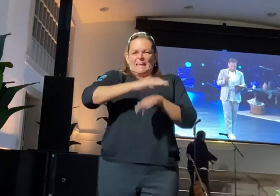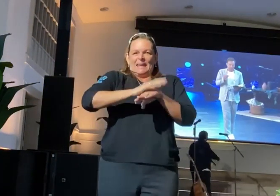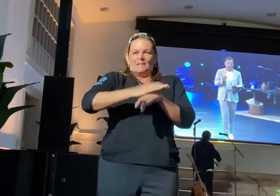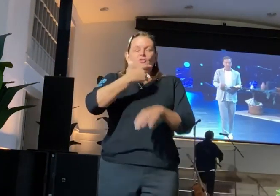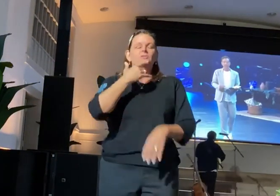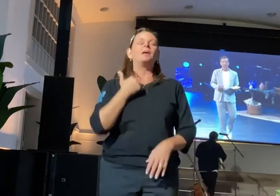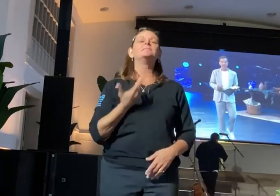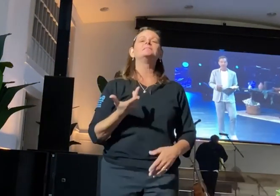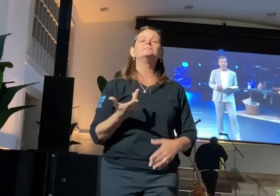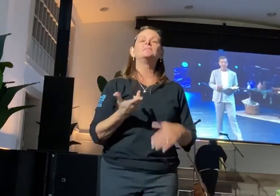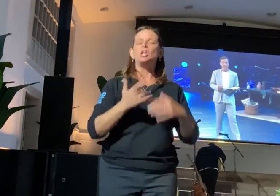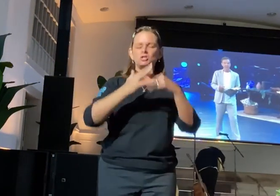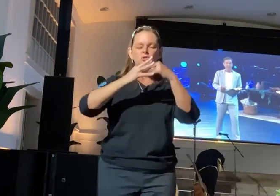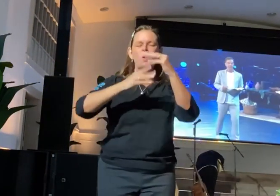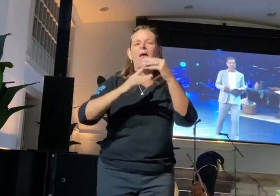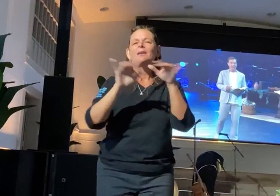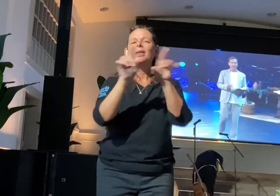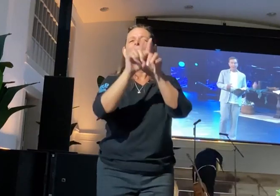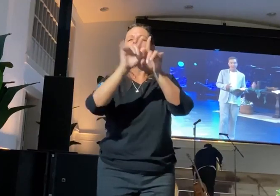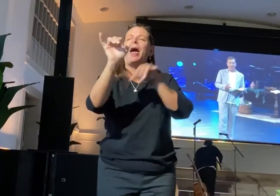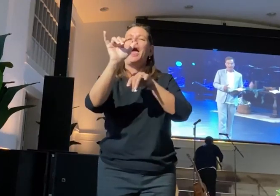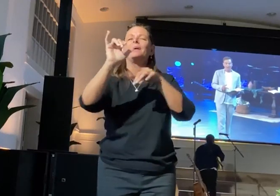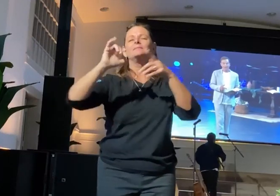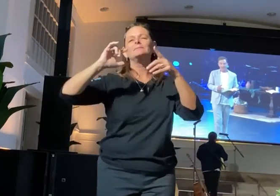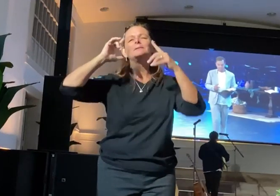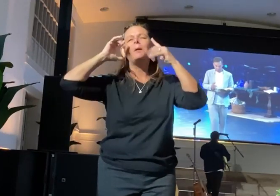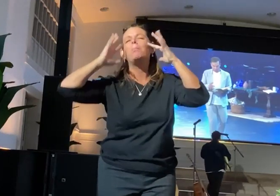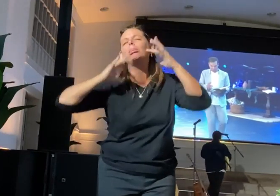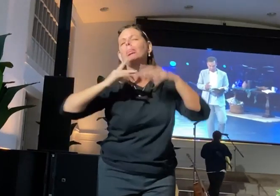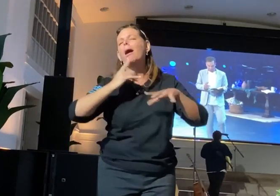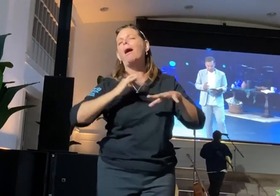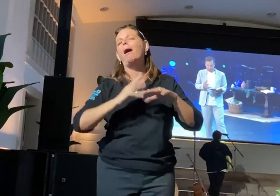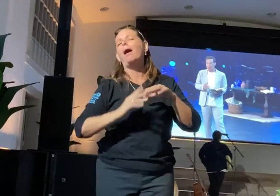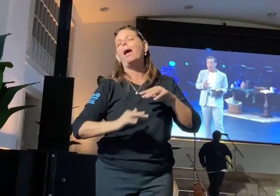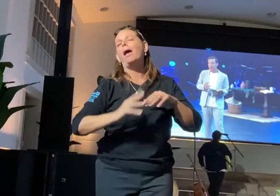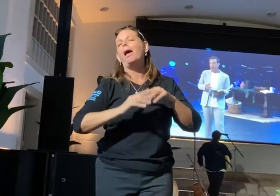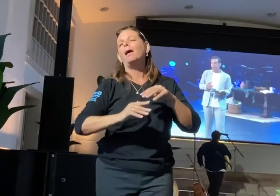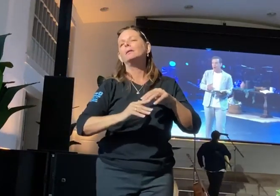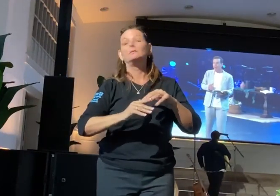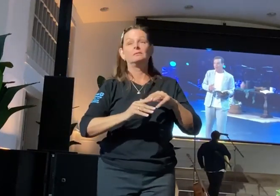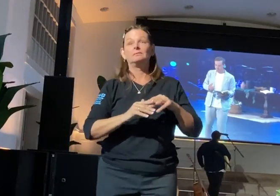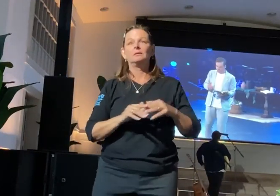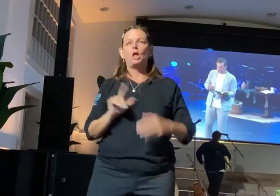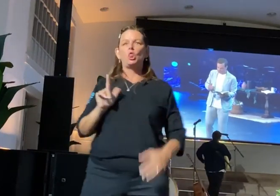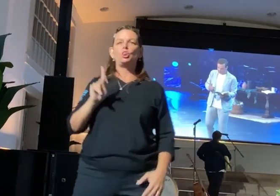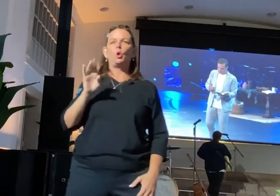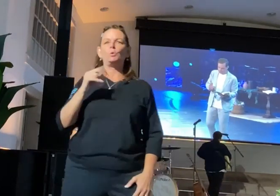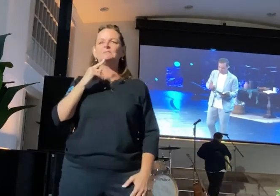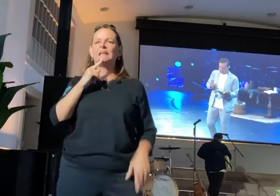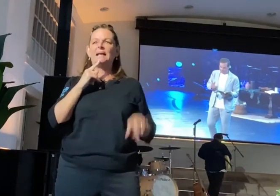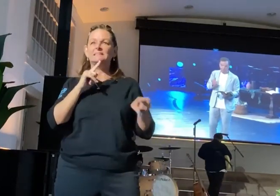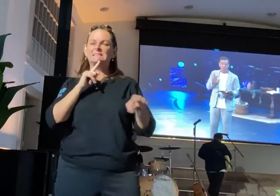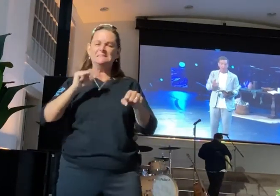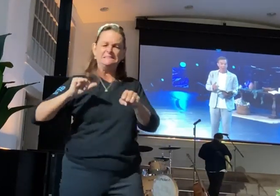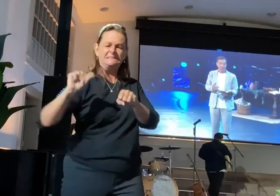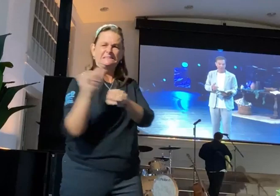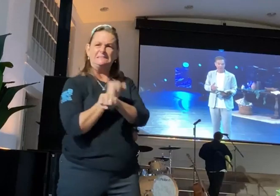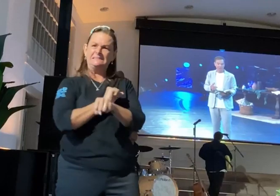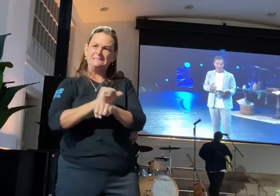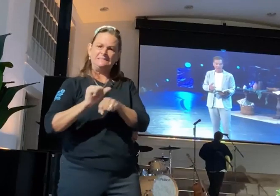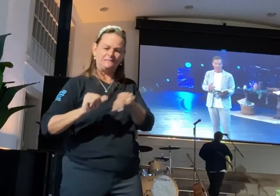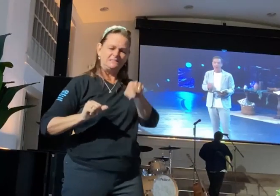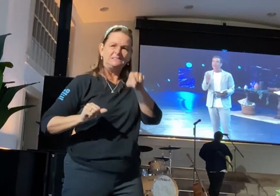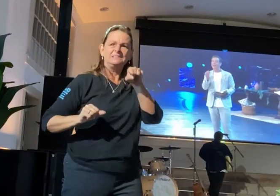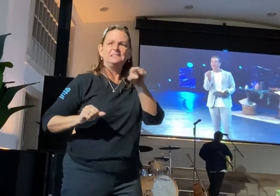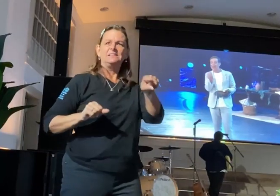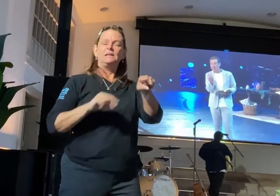drops of blood. And Luke is actually describing a rare medical condition,